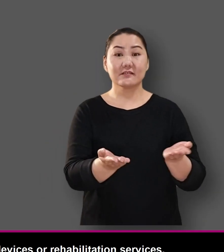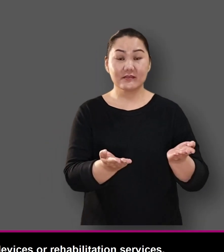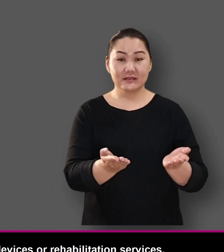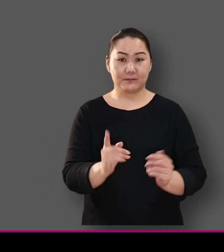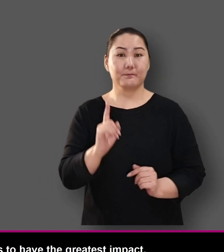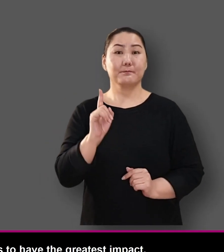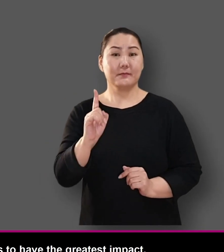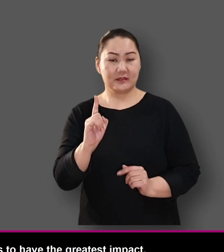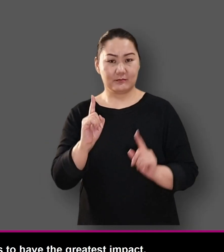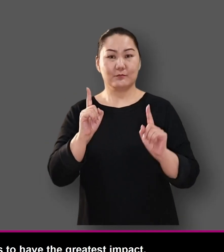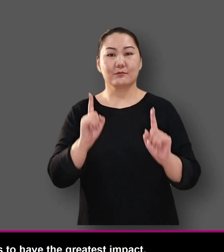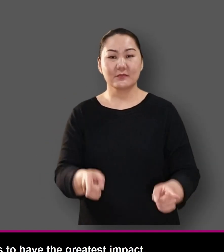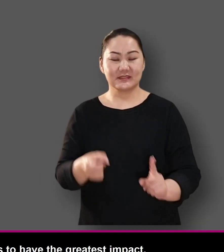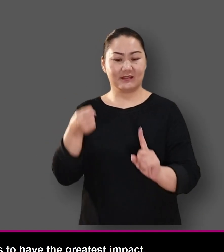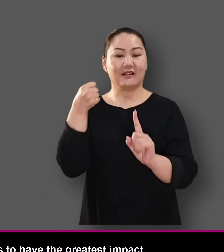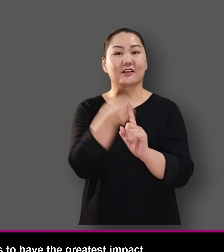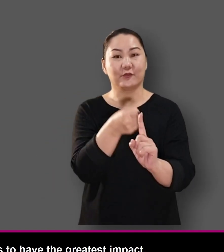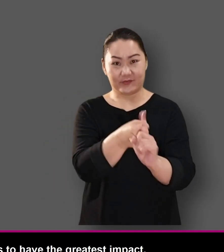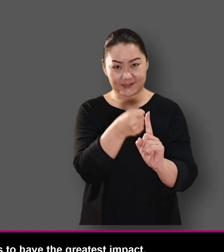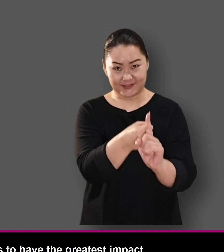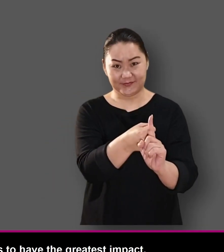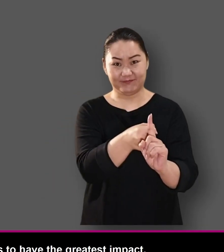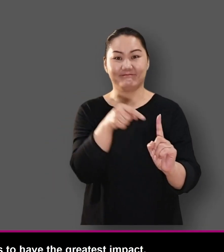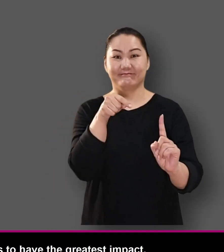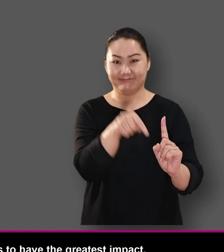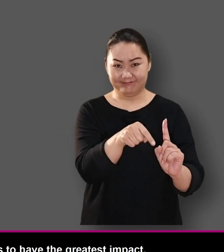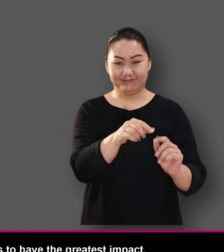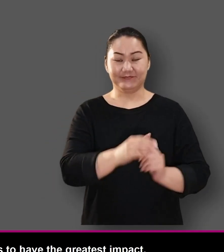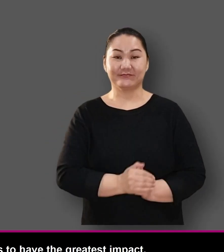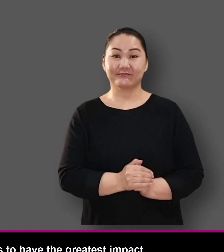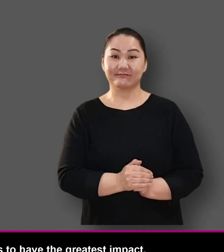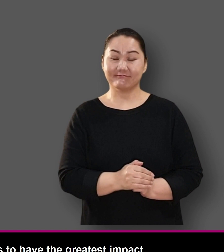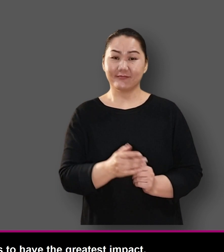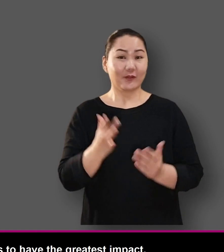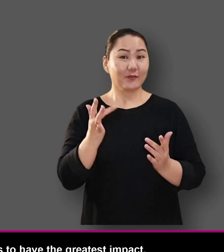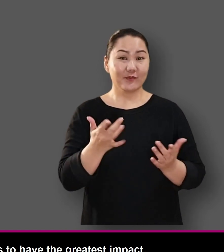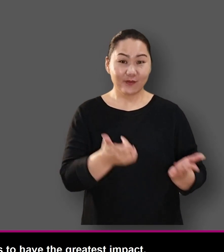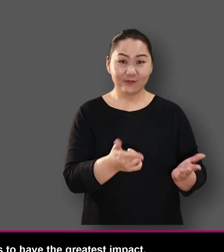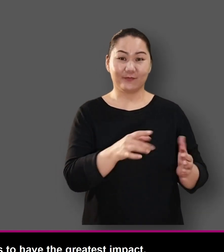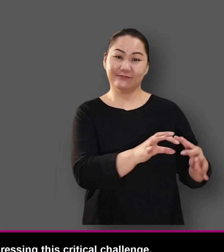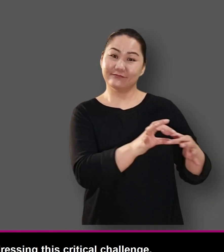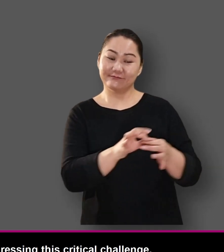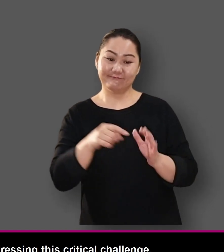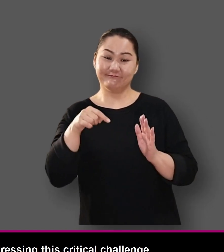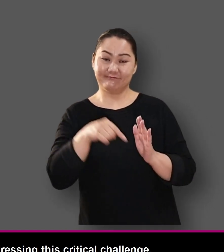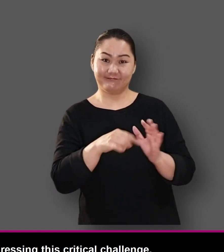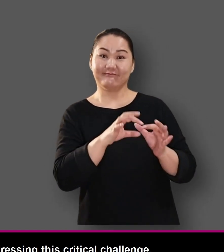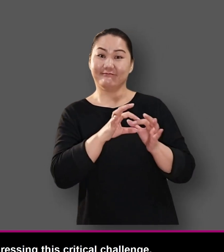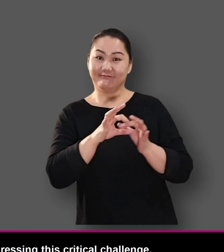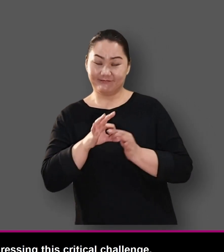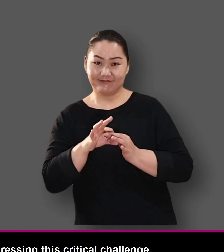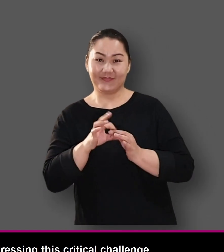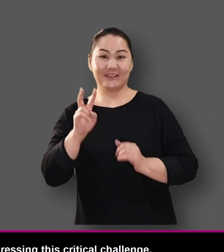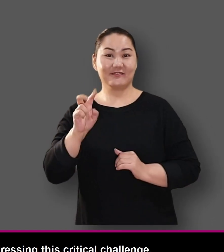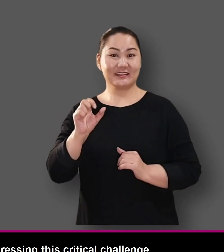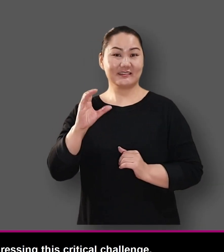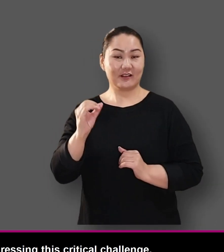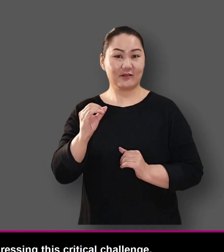rehabilitation services, but for our programs to have the greatest impact, we are committed to addressing this critical